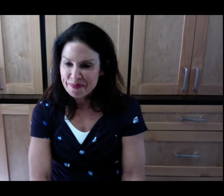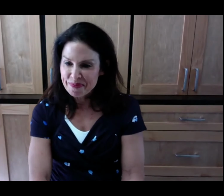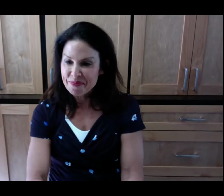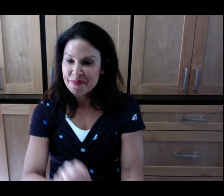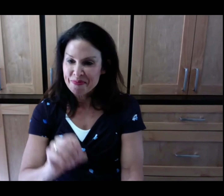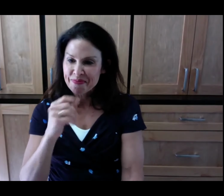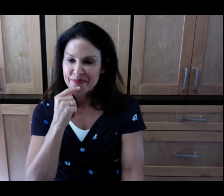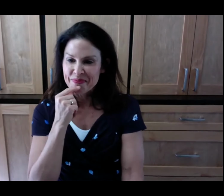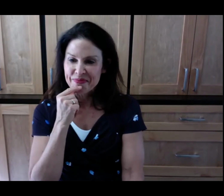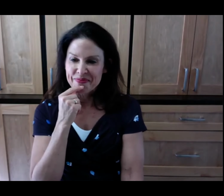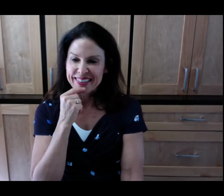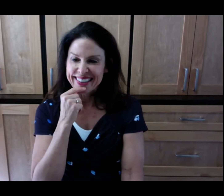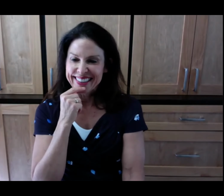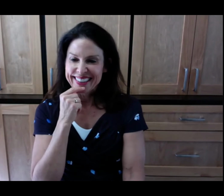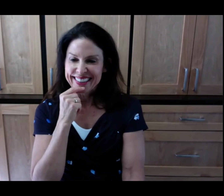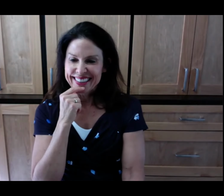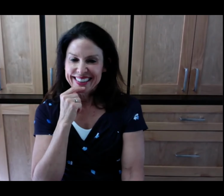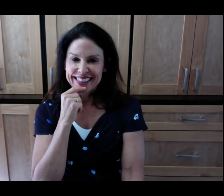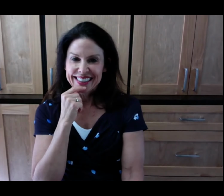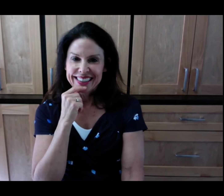Hopefully my goal is to improve what we have.